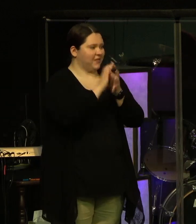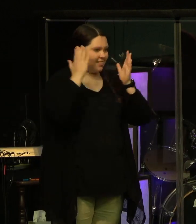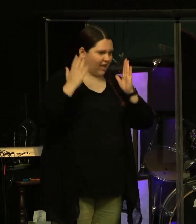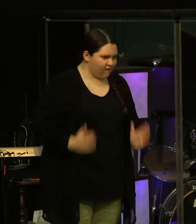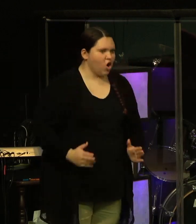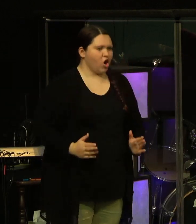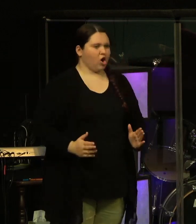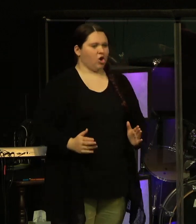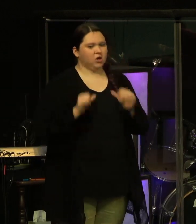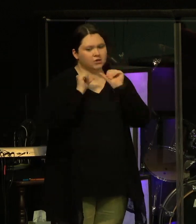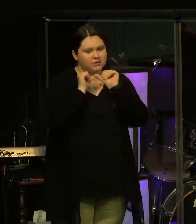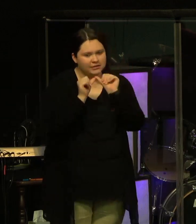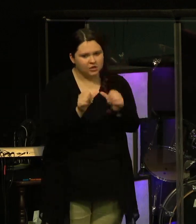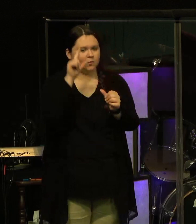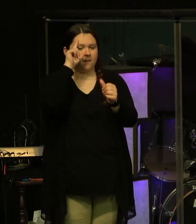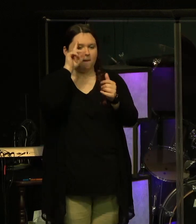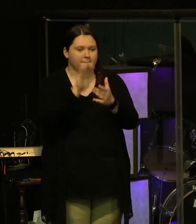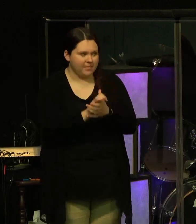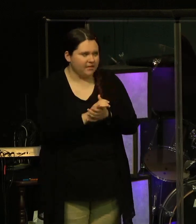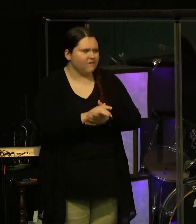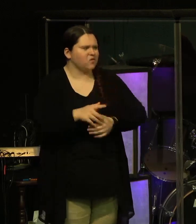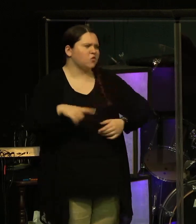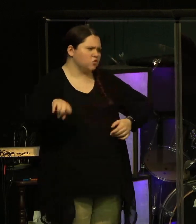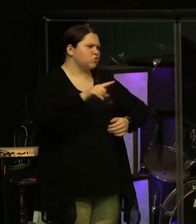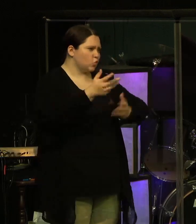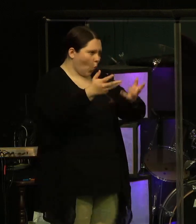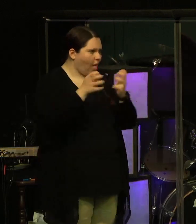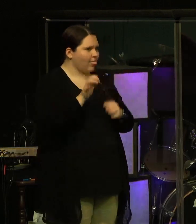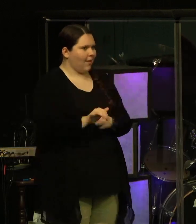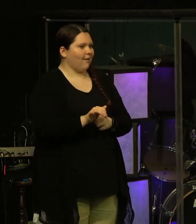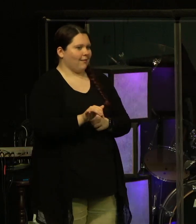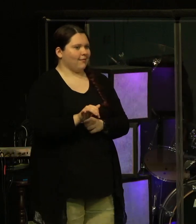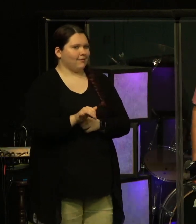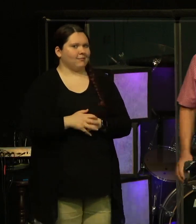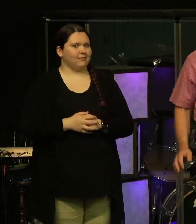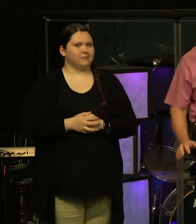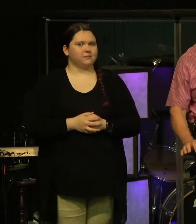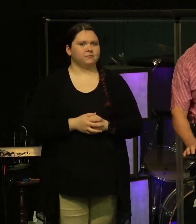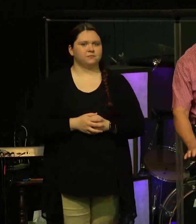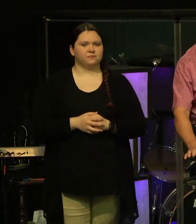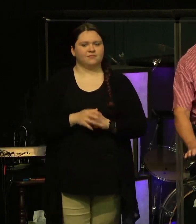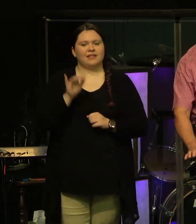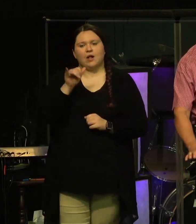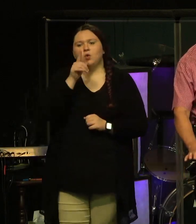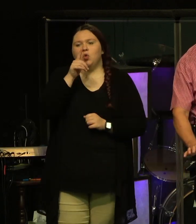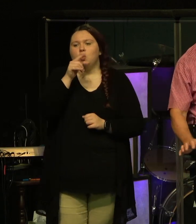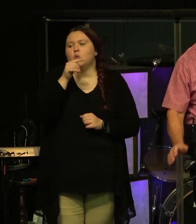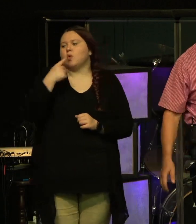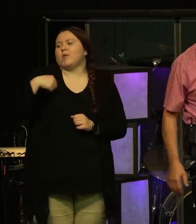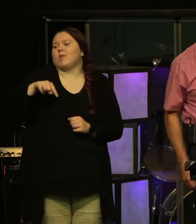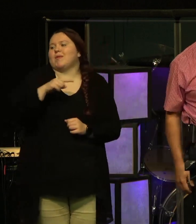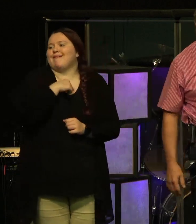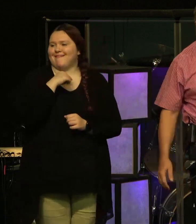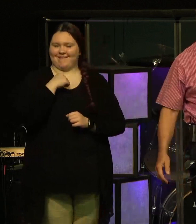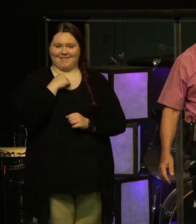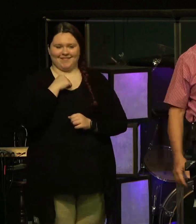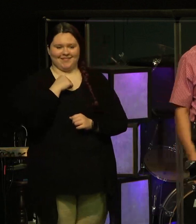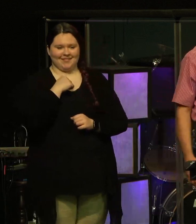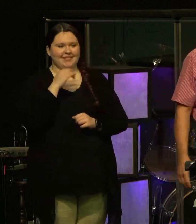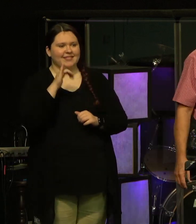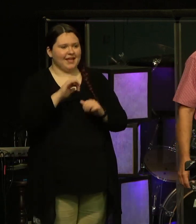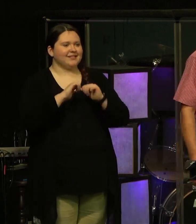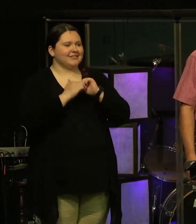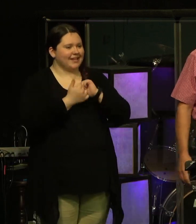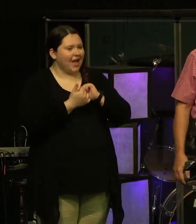Amen? You want to be a believer. That's who we are. That's how we